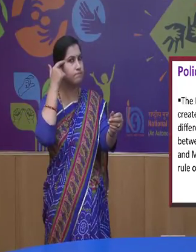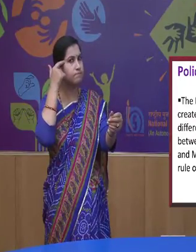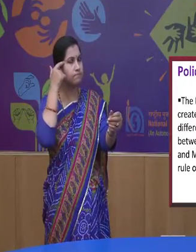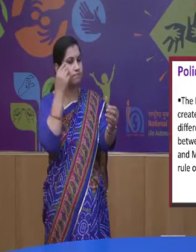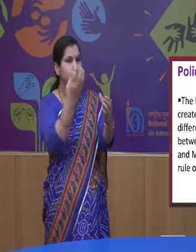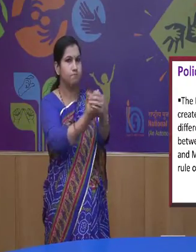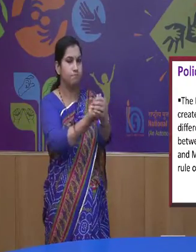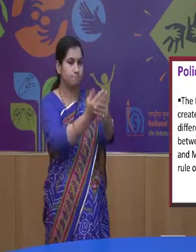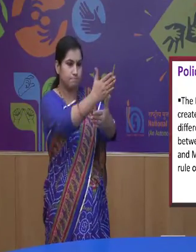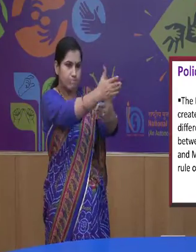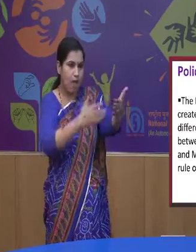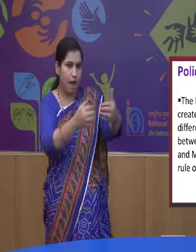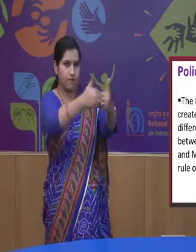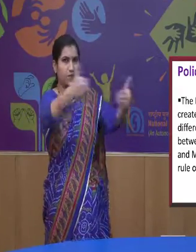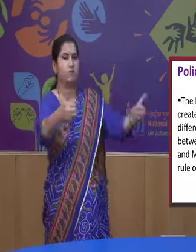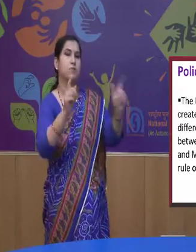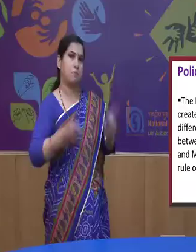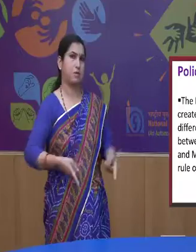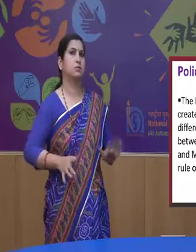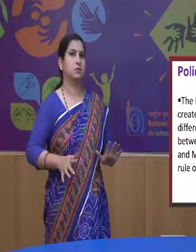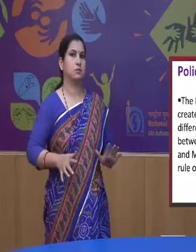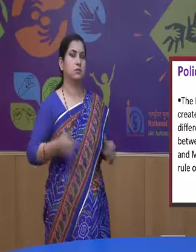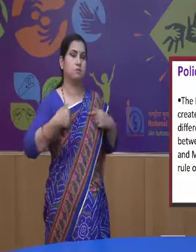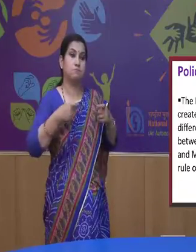it will not be possible for them to rule India.